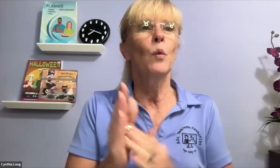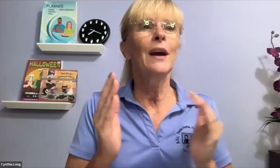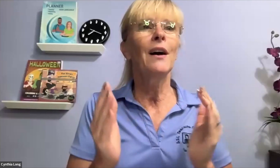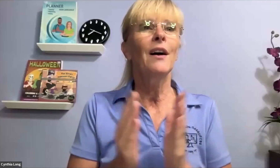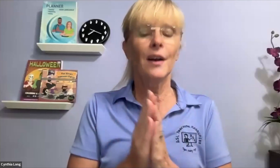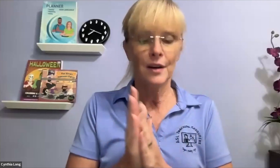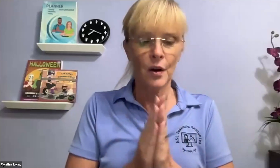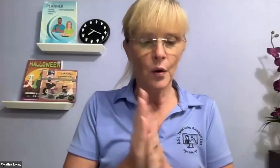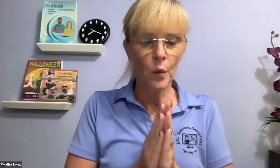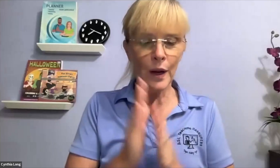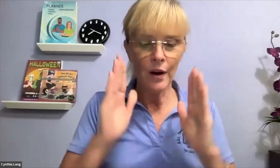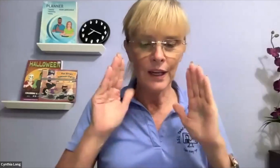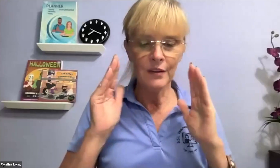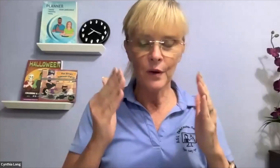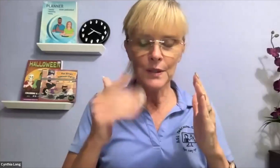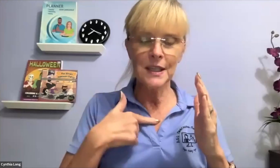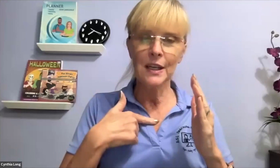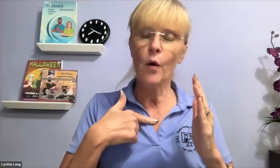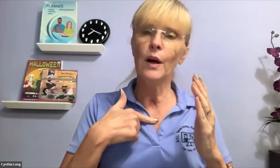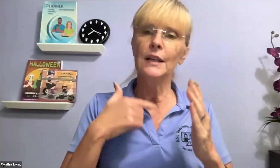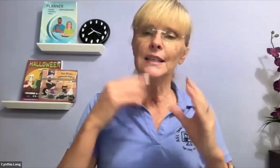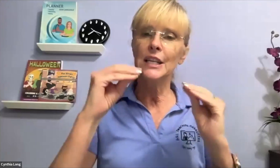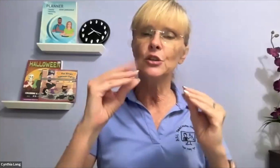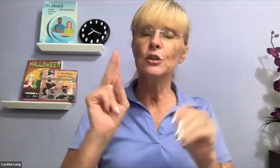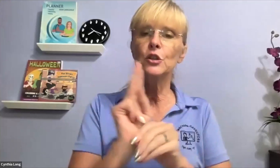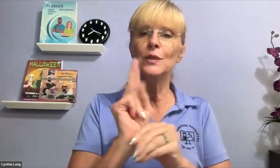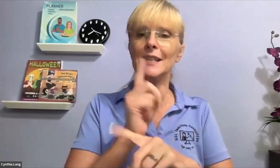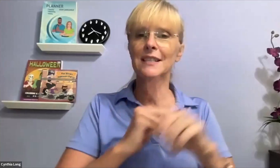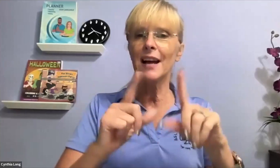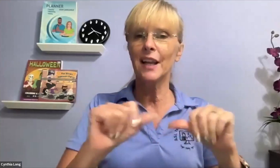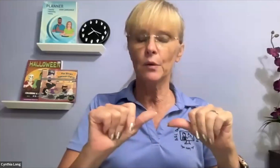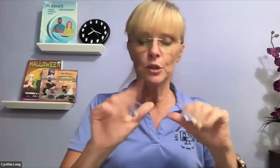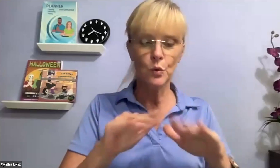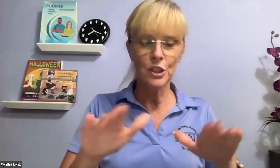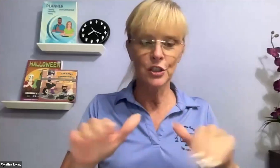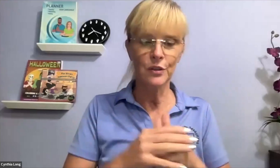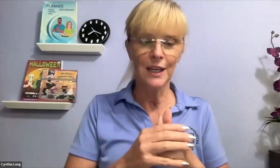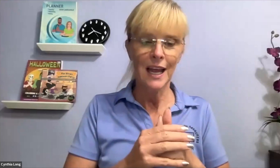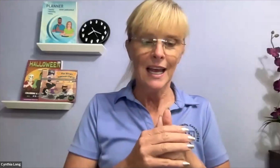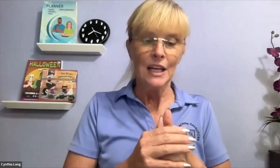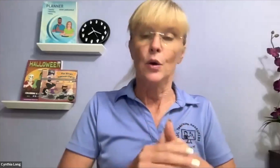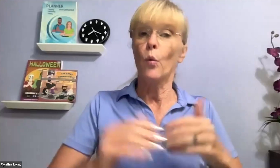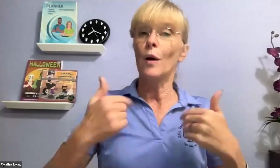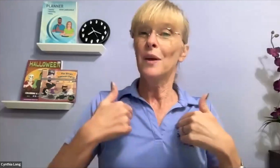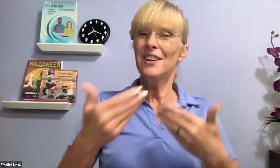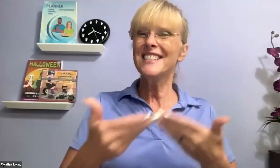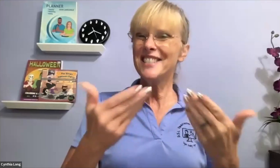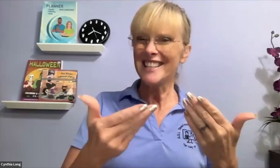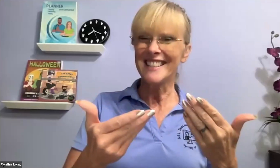We are again focusing on teachers using sign language with children. So what we are